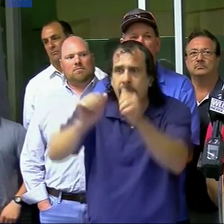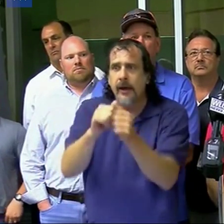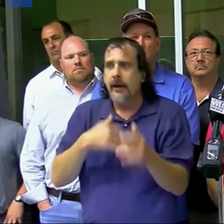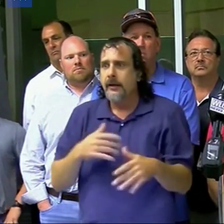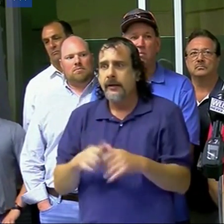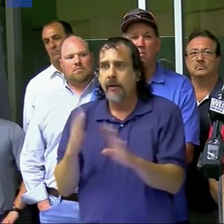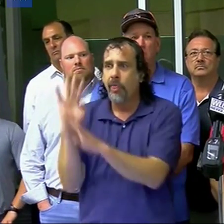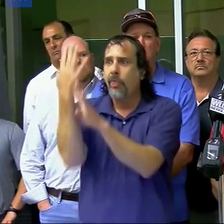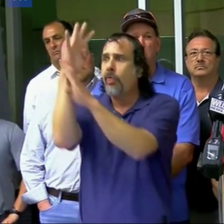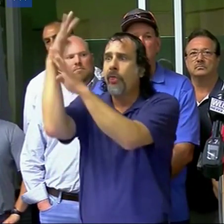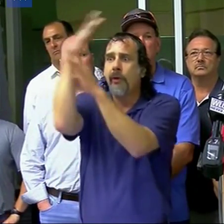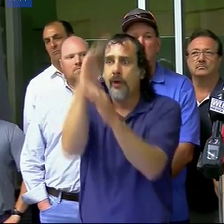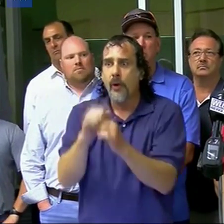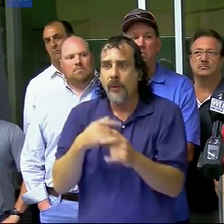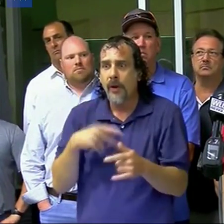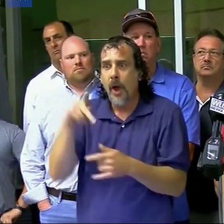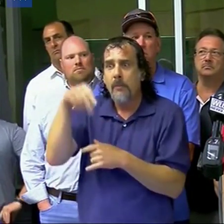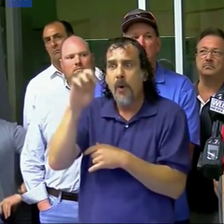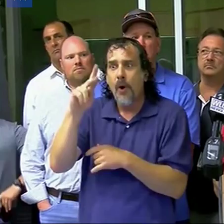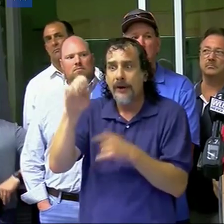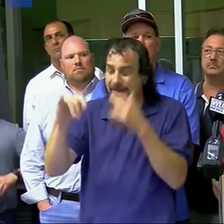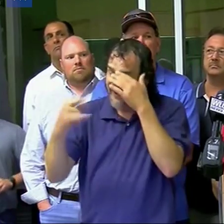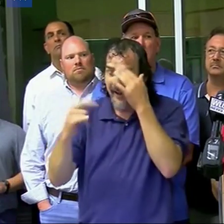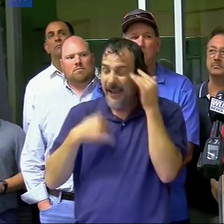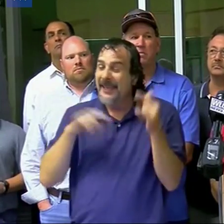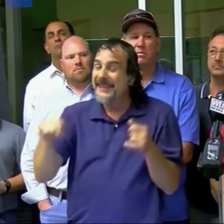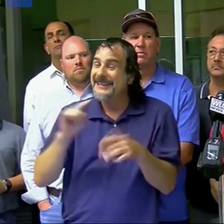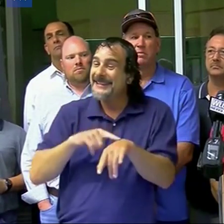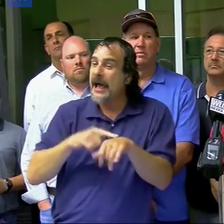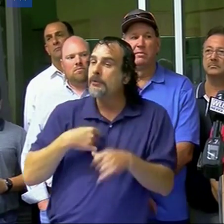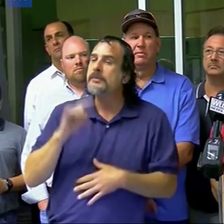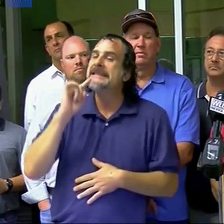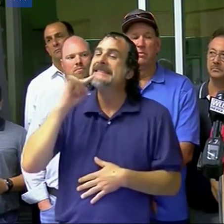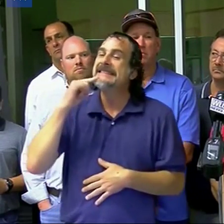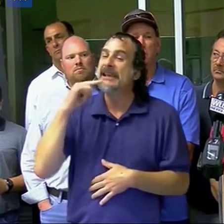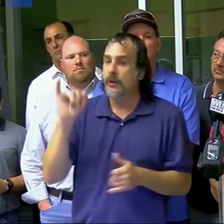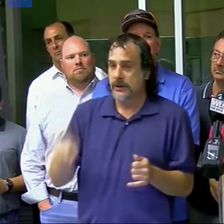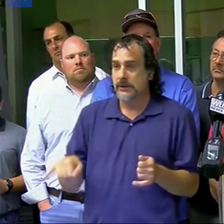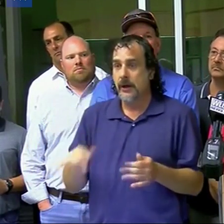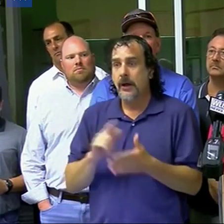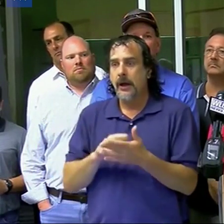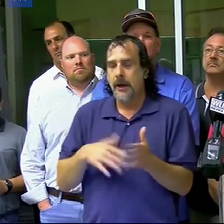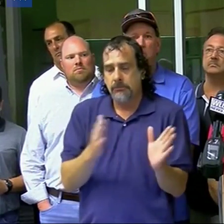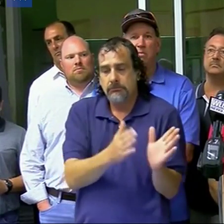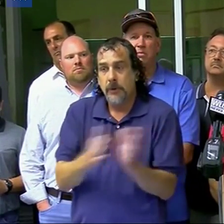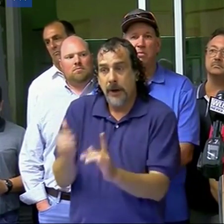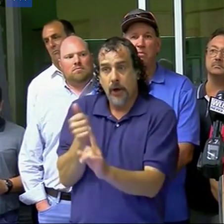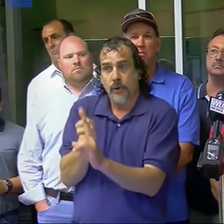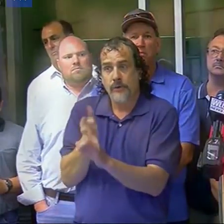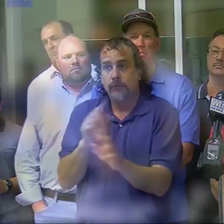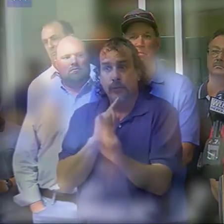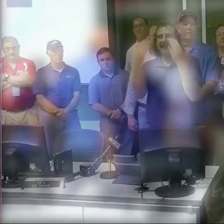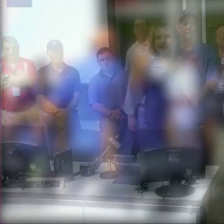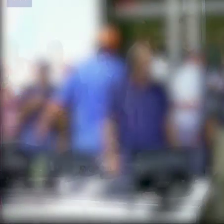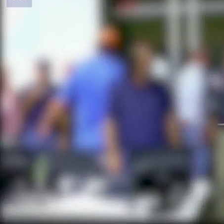be windboarding. It is a time to take this as a serious storm and be prepared